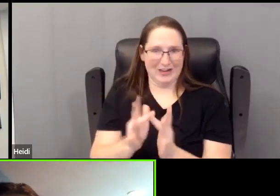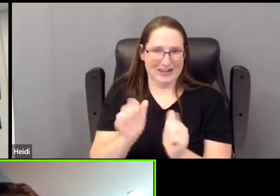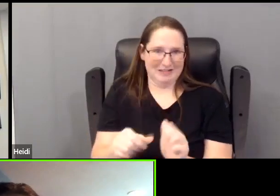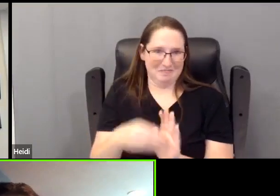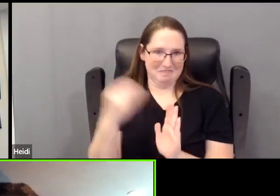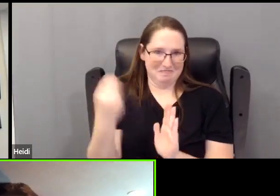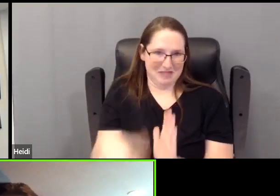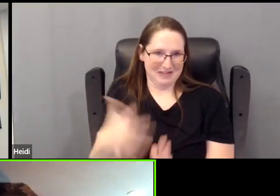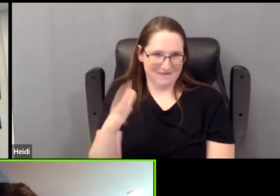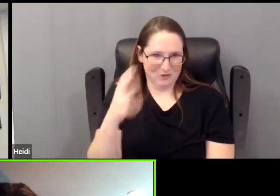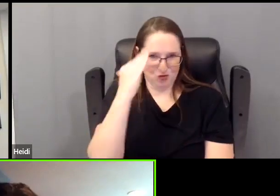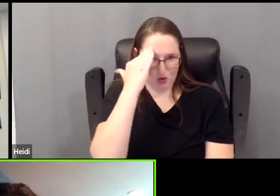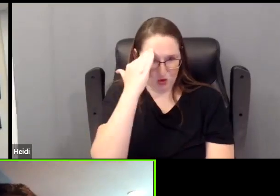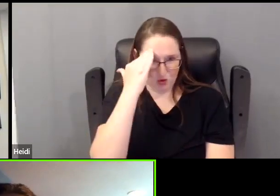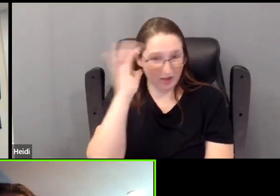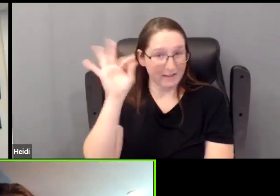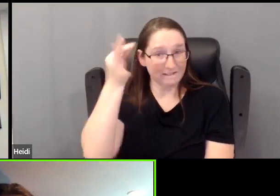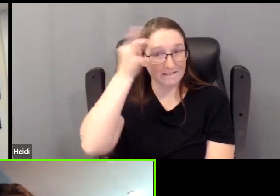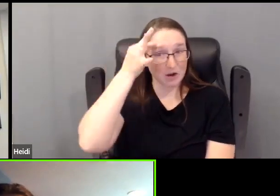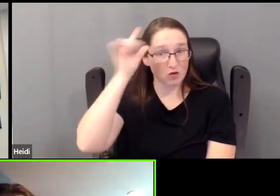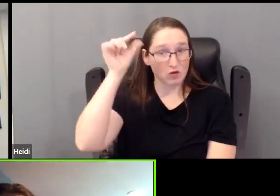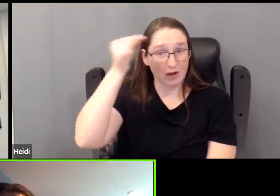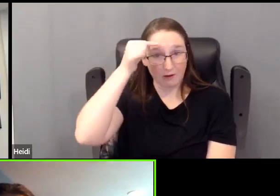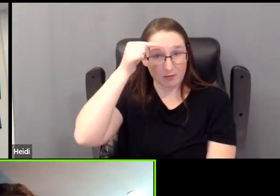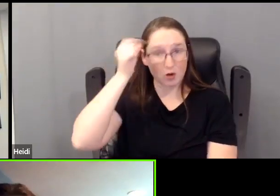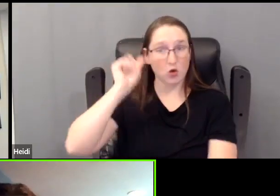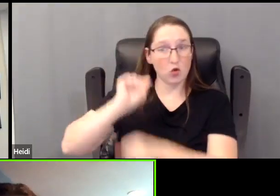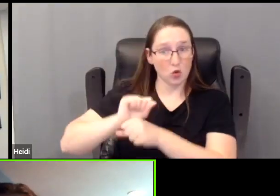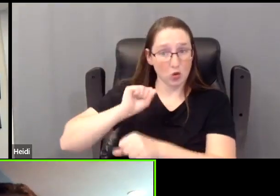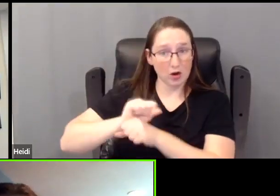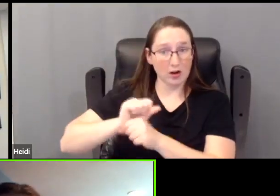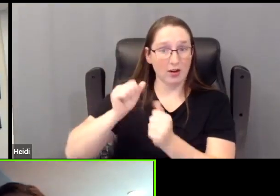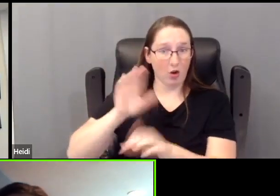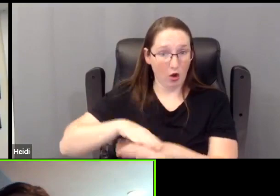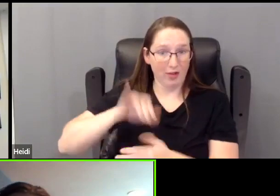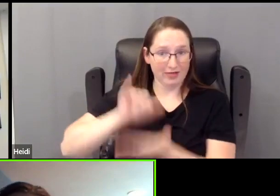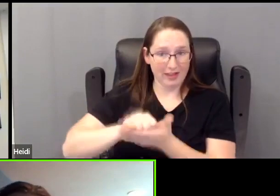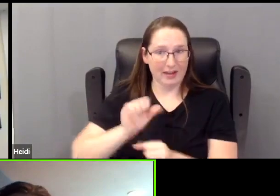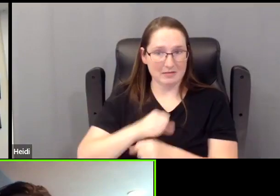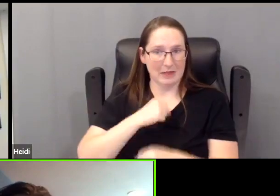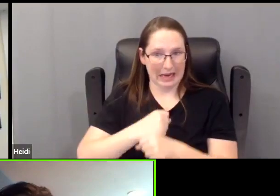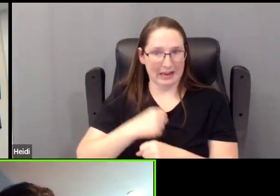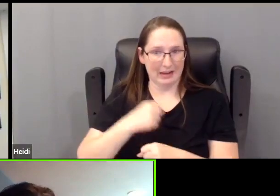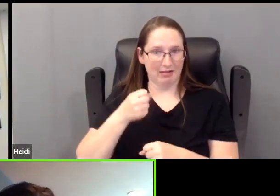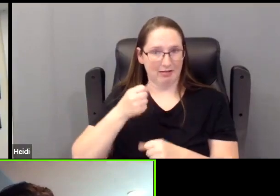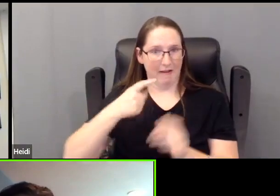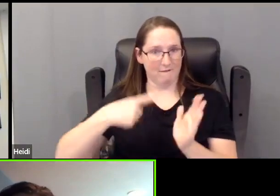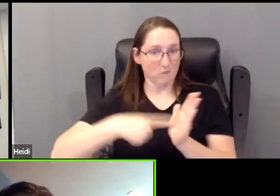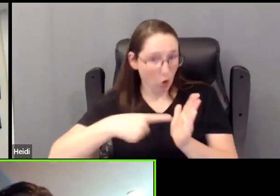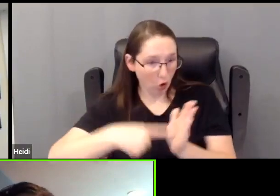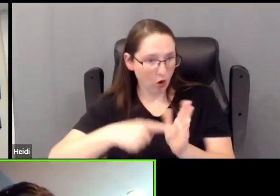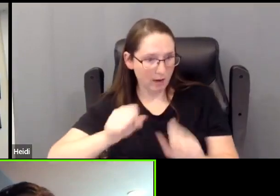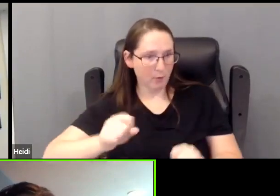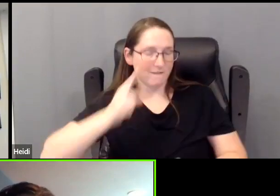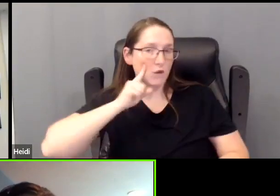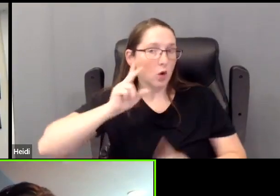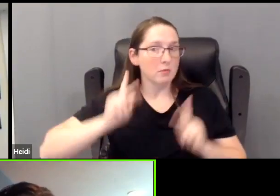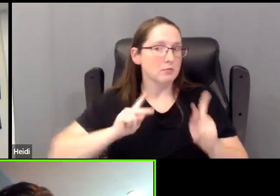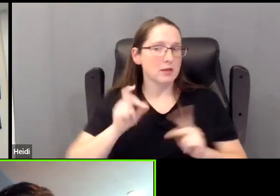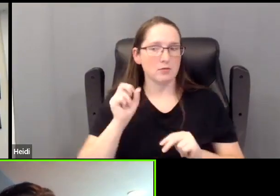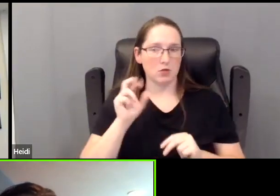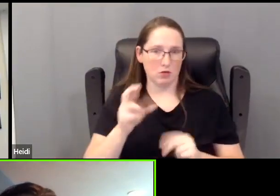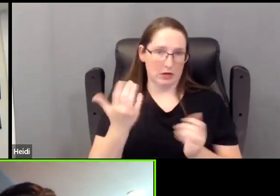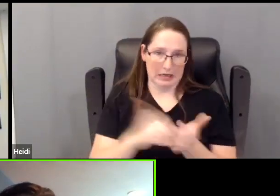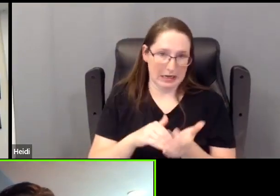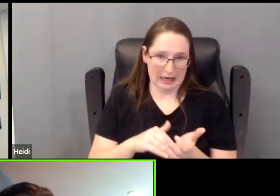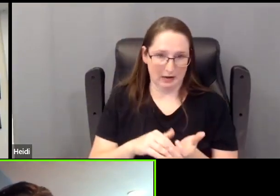expensive. So the federal government is working on that and making it affordable for people, or again,